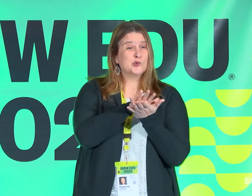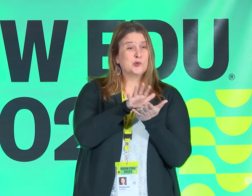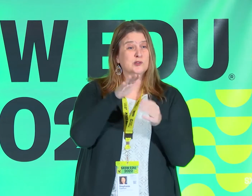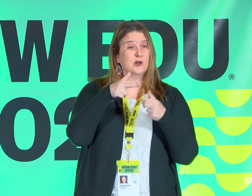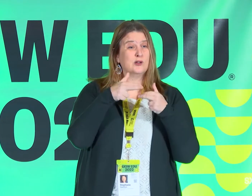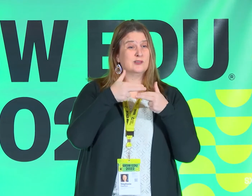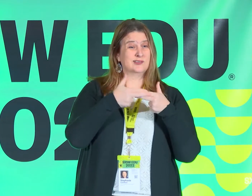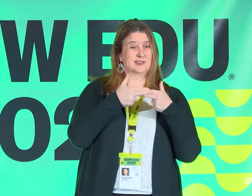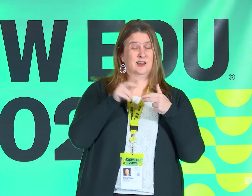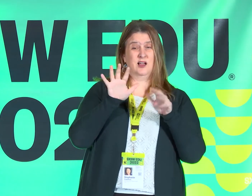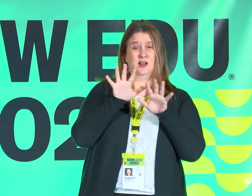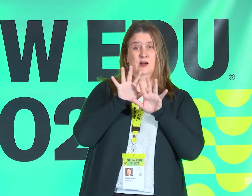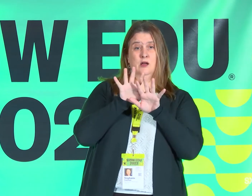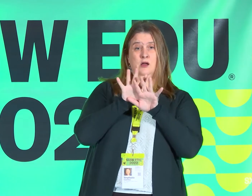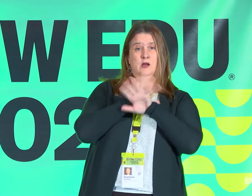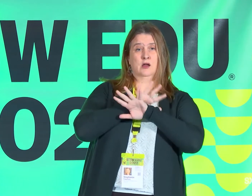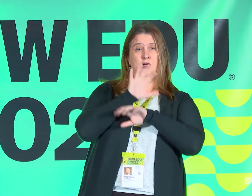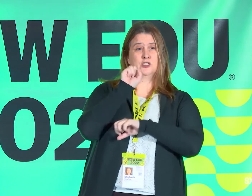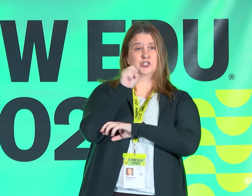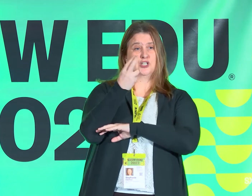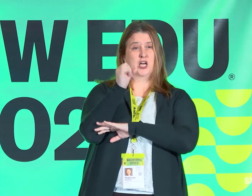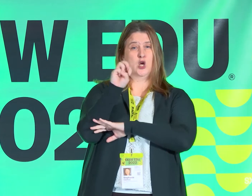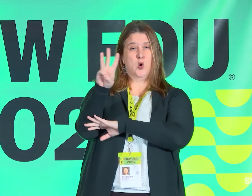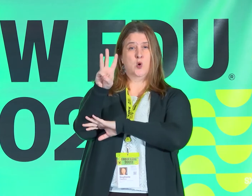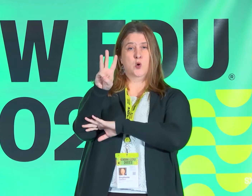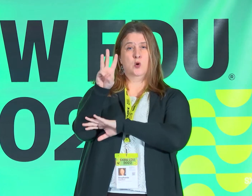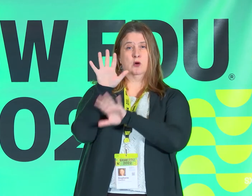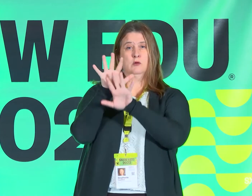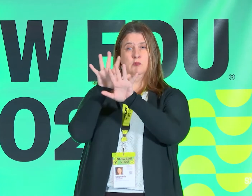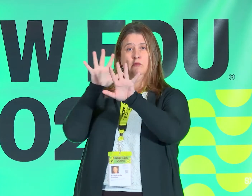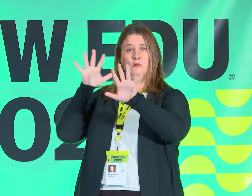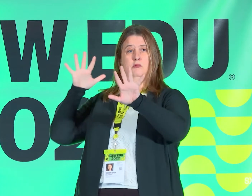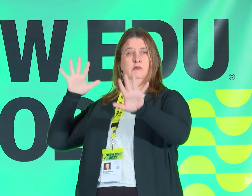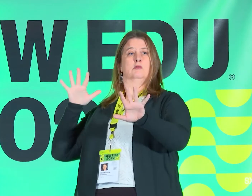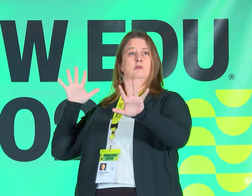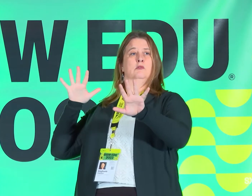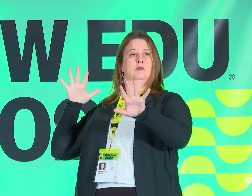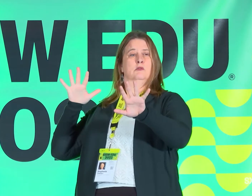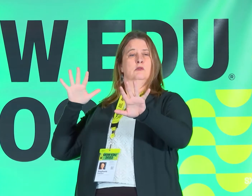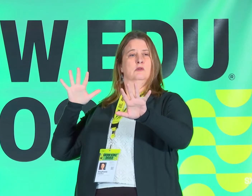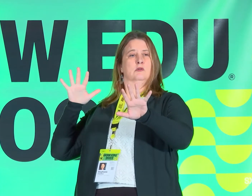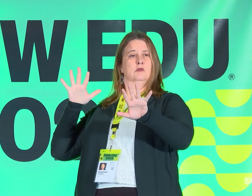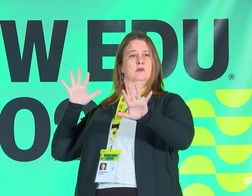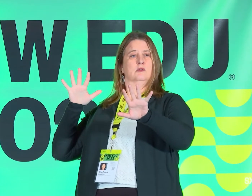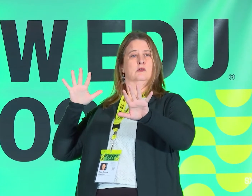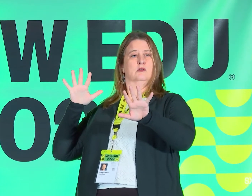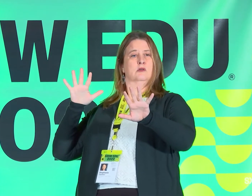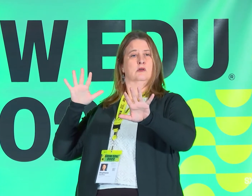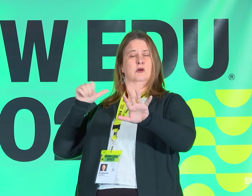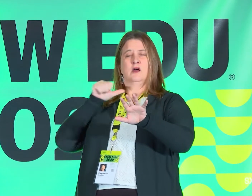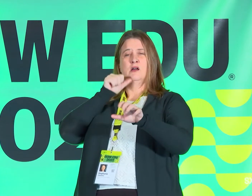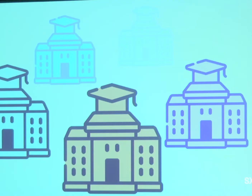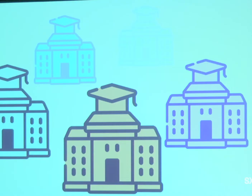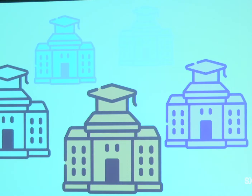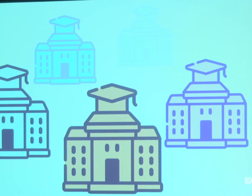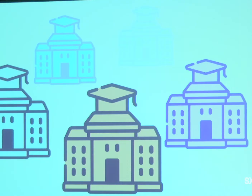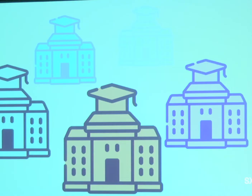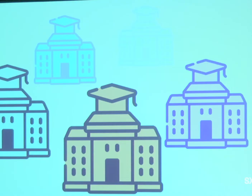access to the entire school. The other schoolhouses that you see on this slide become more and more in the shadows as you look at the slide.